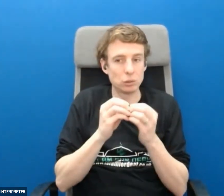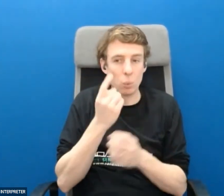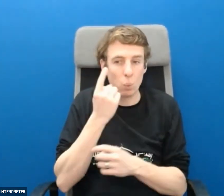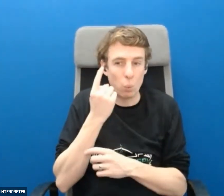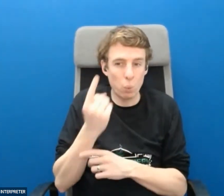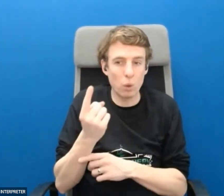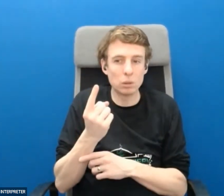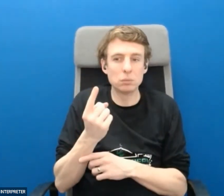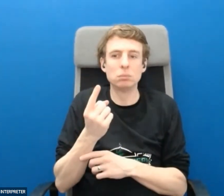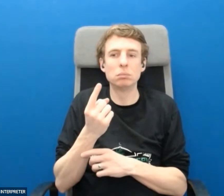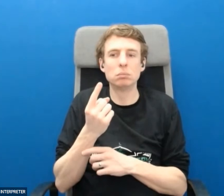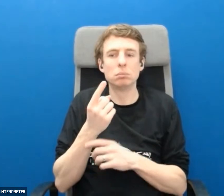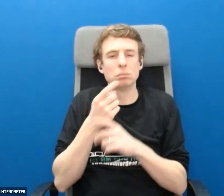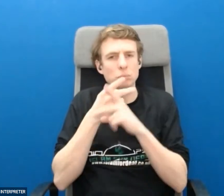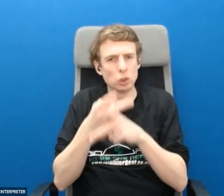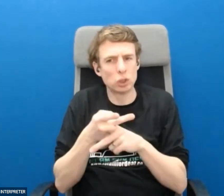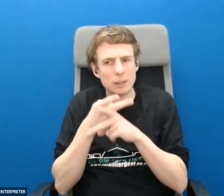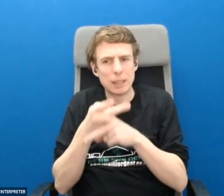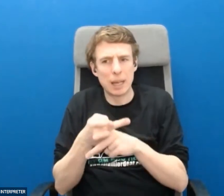the heavens and the earth.